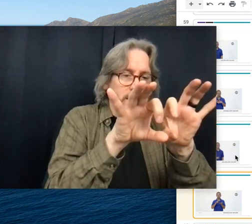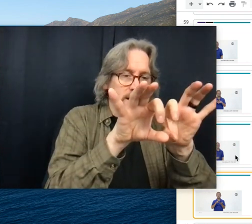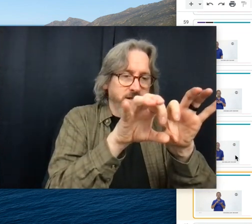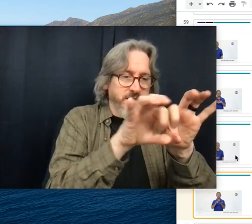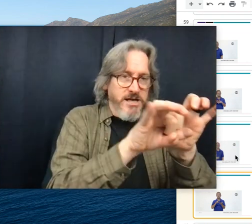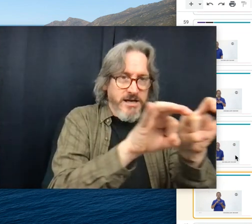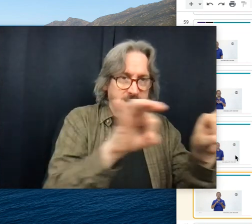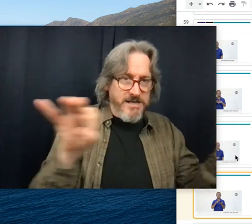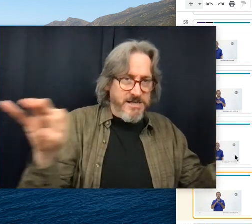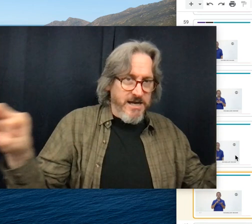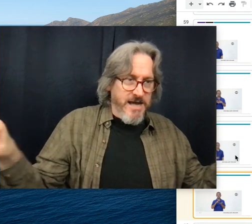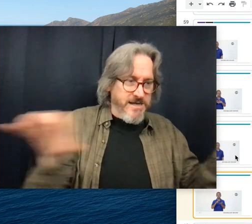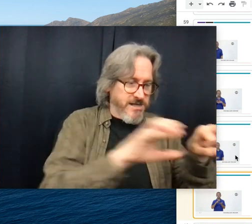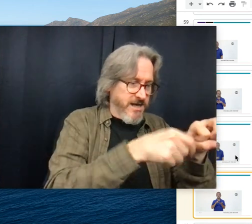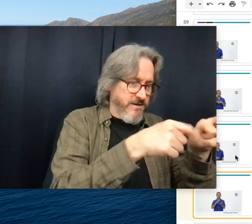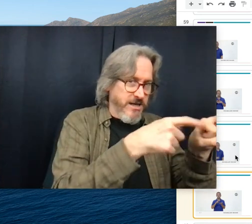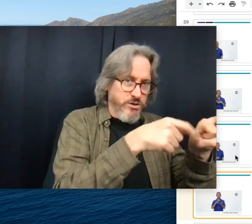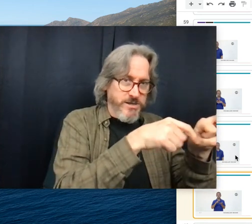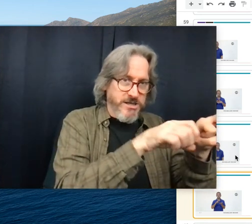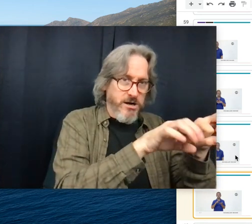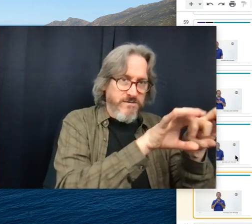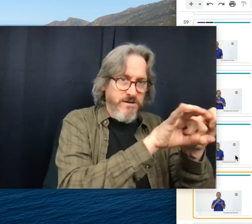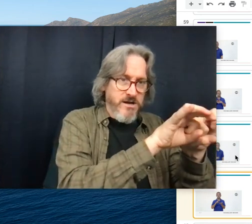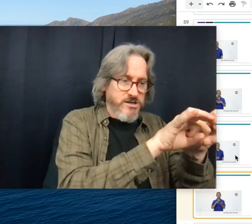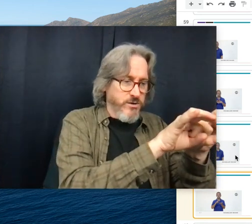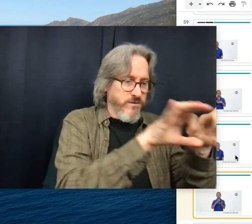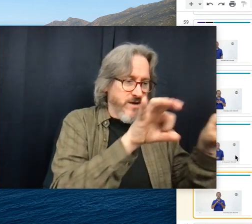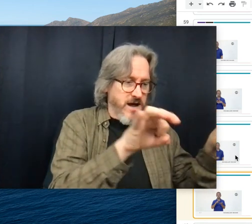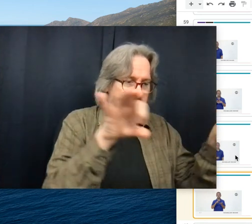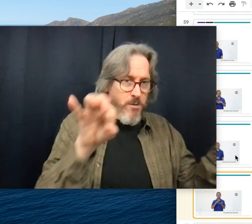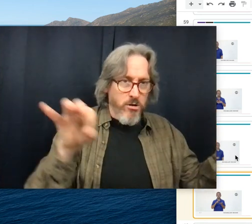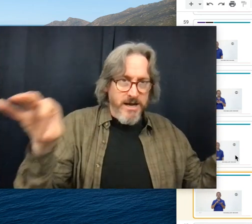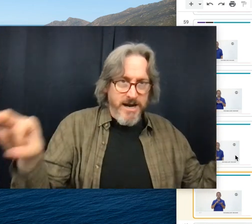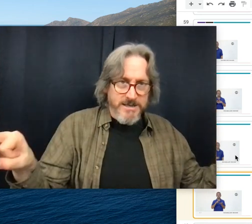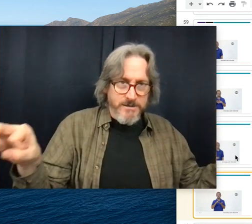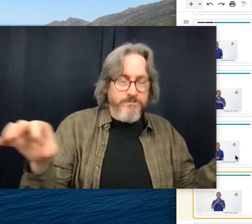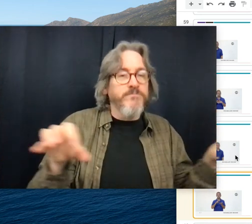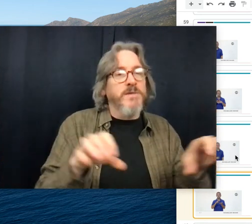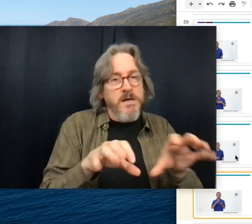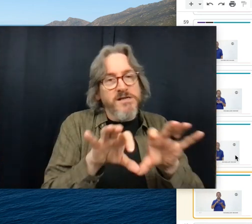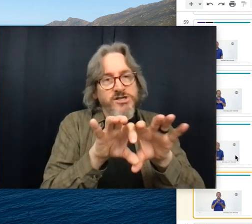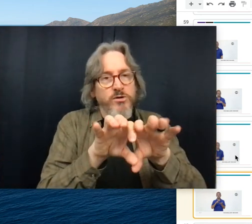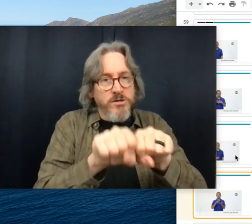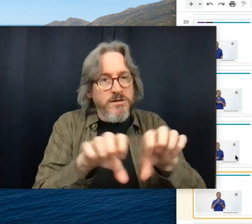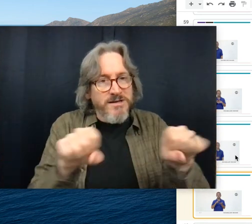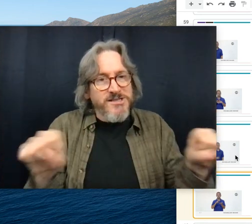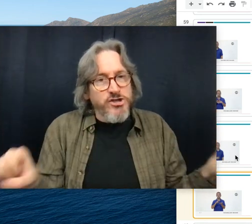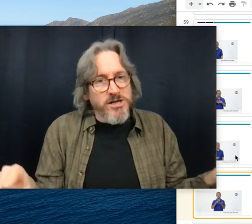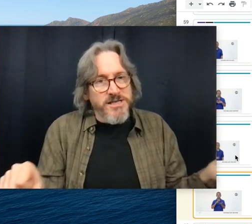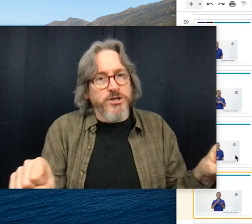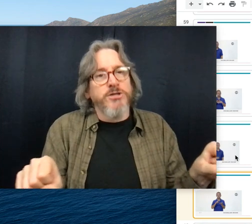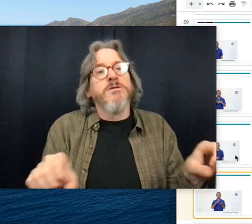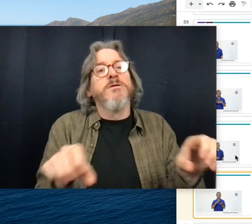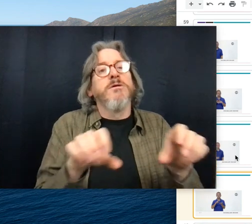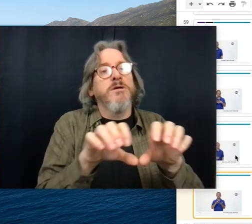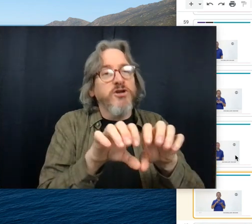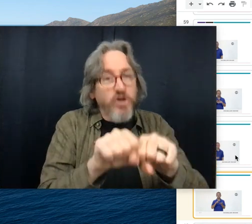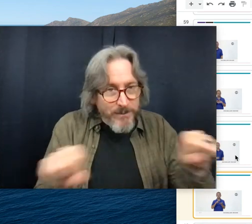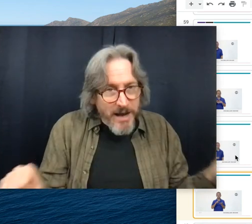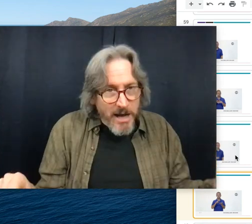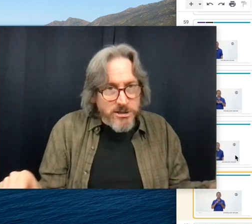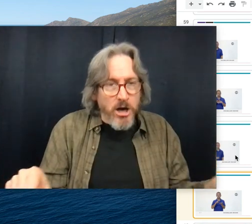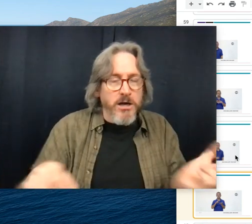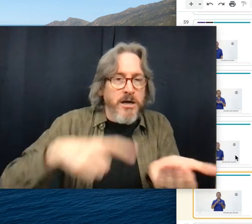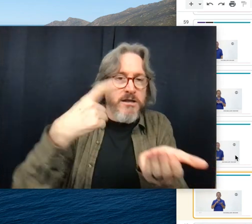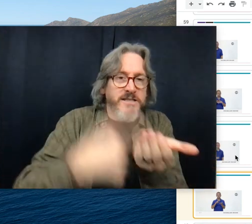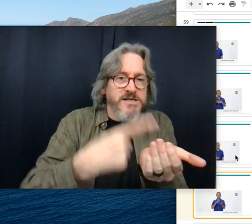how it's casing and then they twist it off. So you've got them all connected. So sausage can